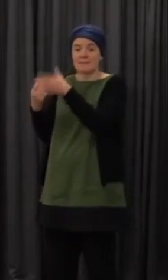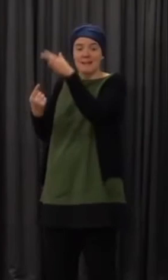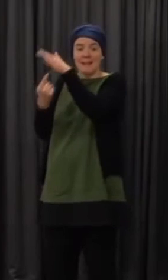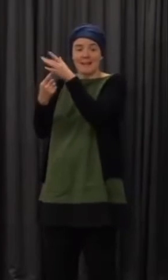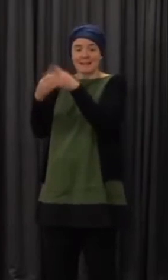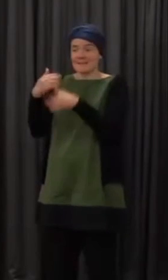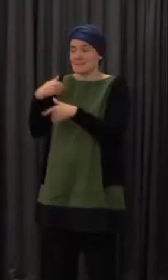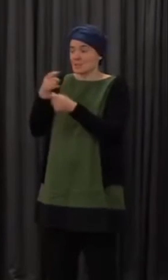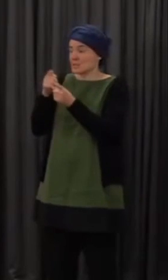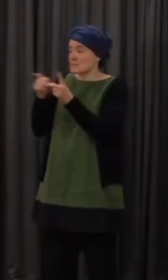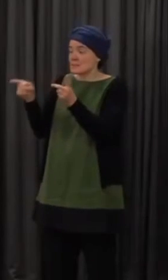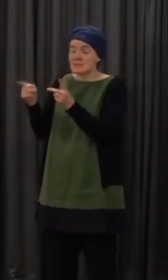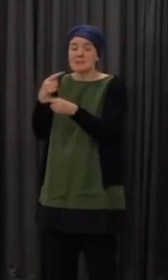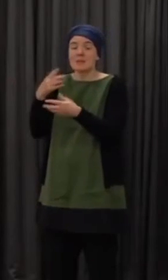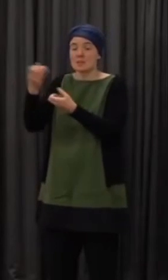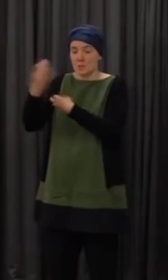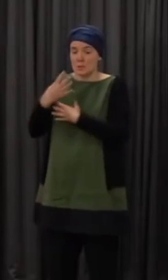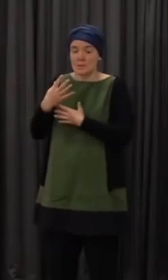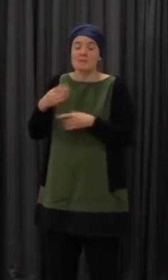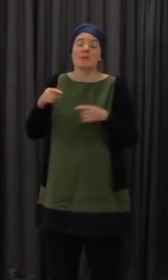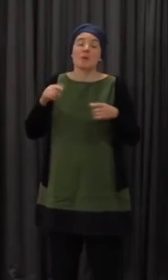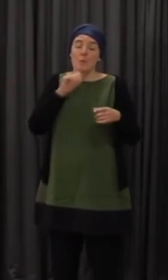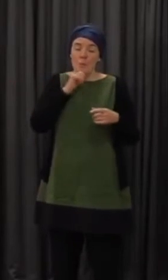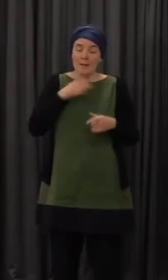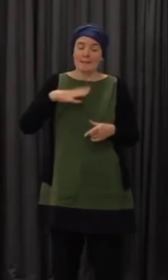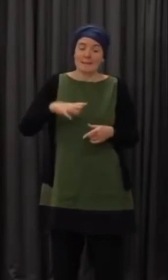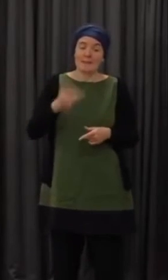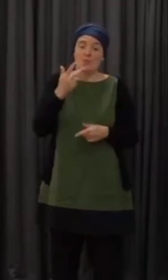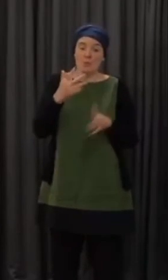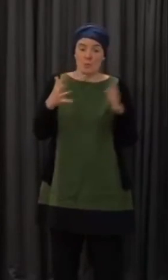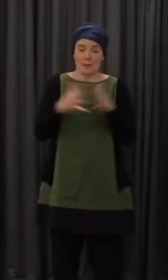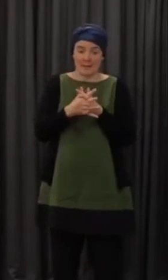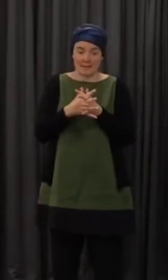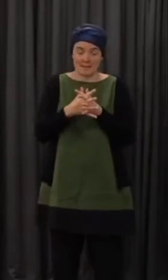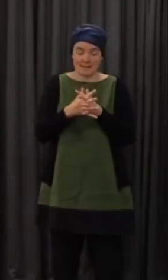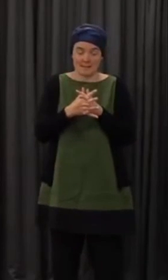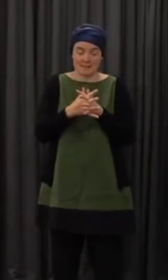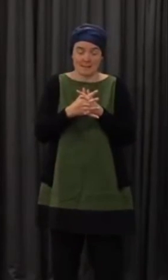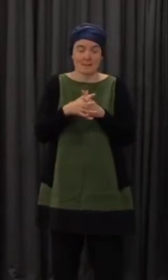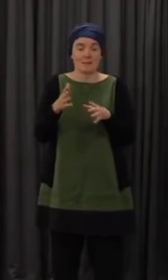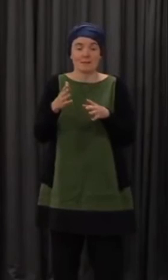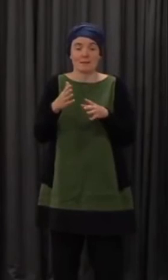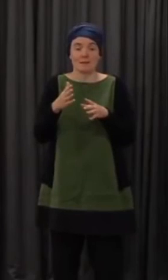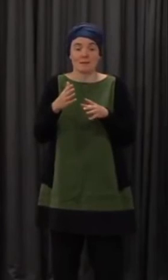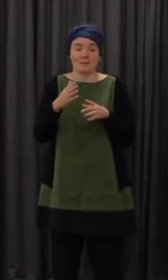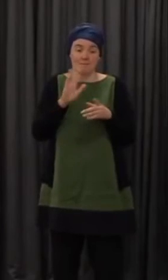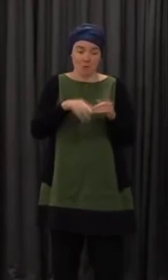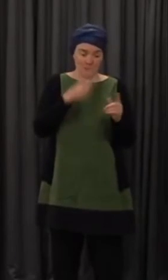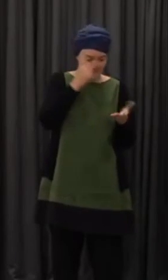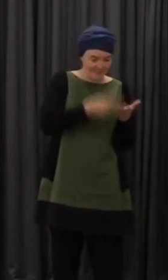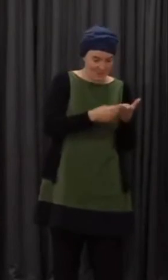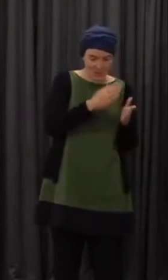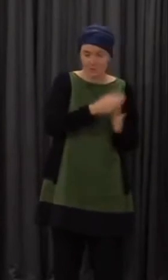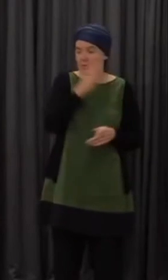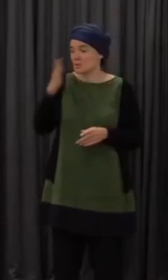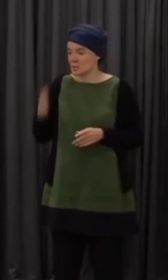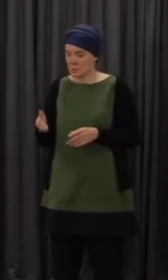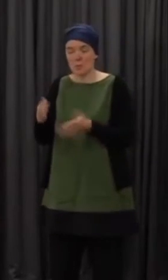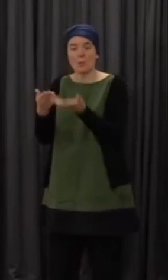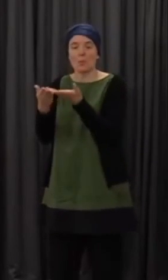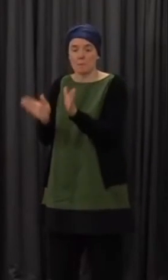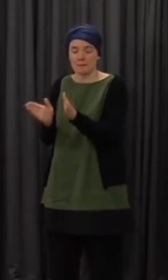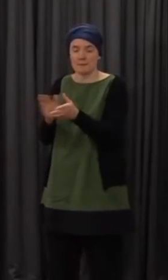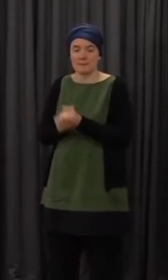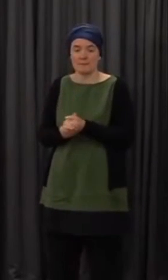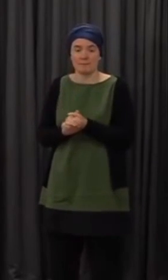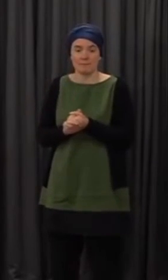sort. So had we decided today, it wouldn't be until June. Whenever we decide, it will take 3 weeks from making